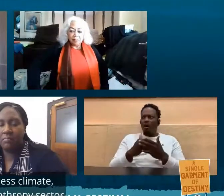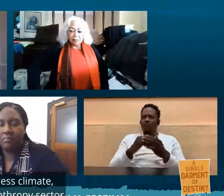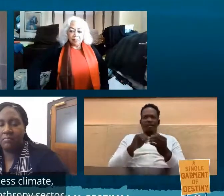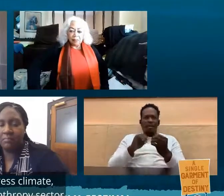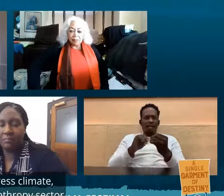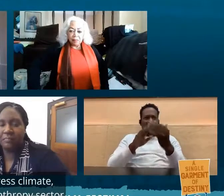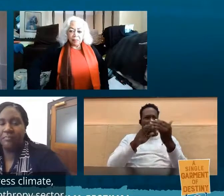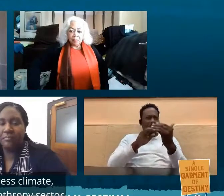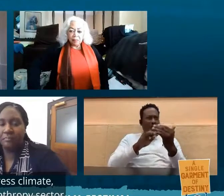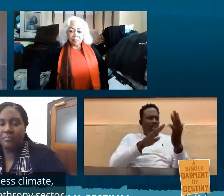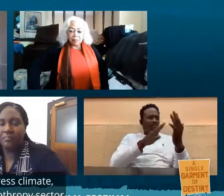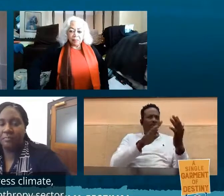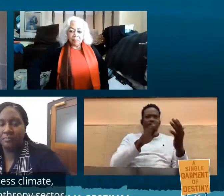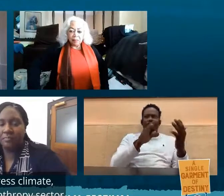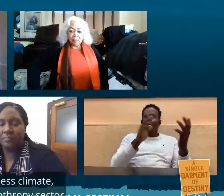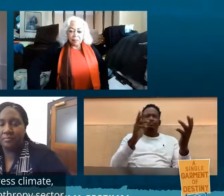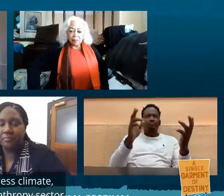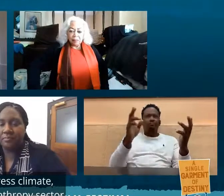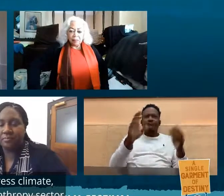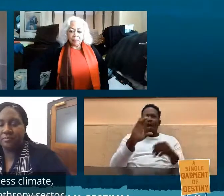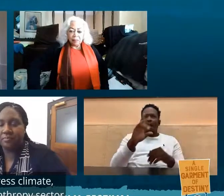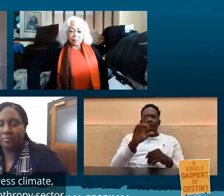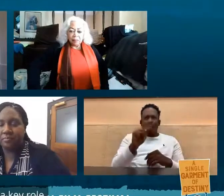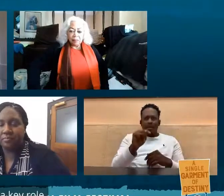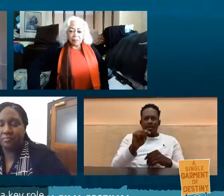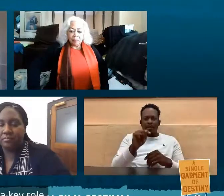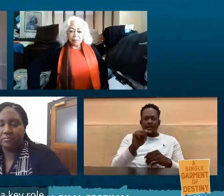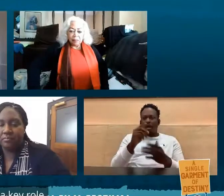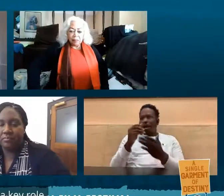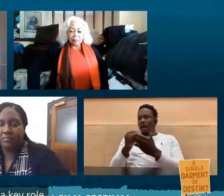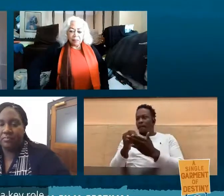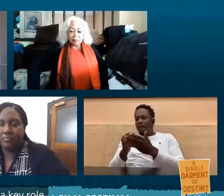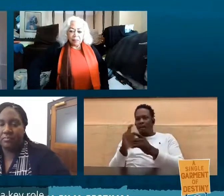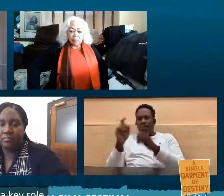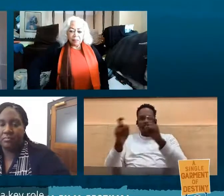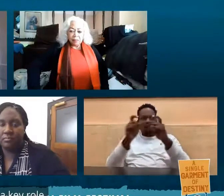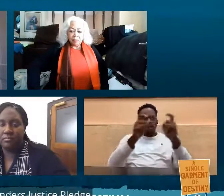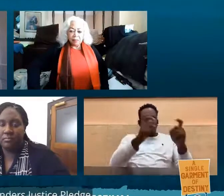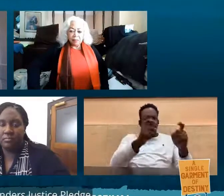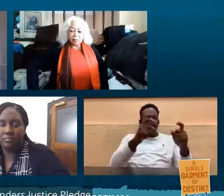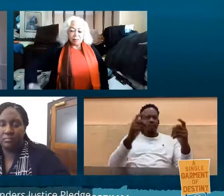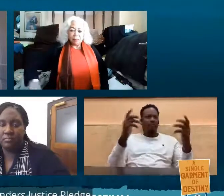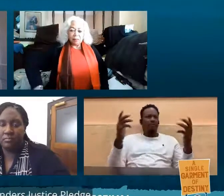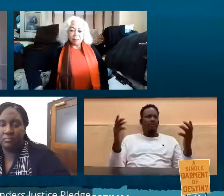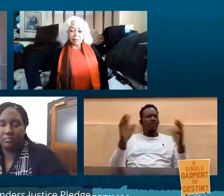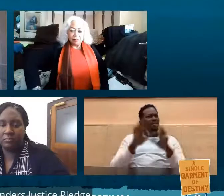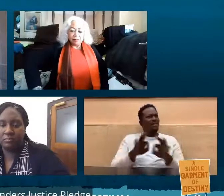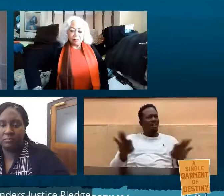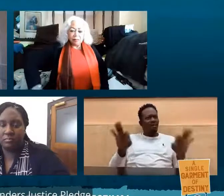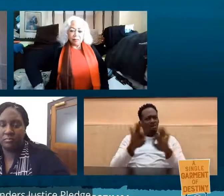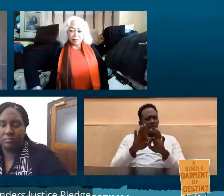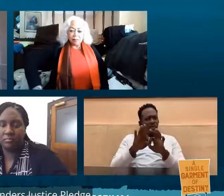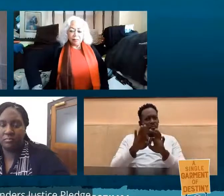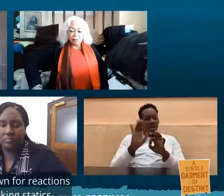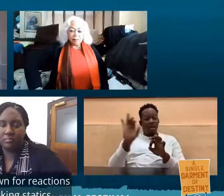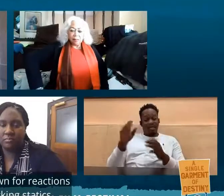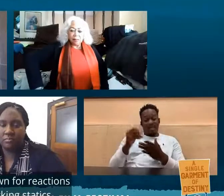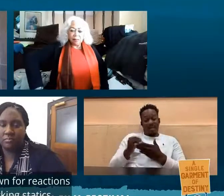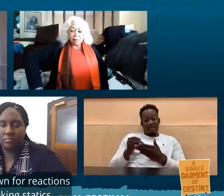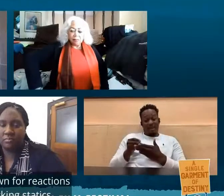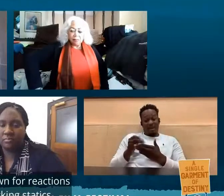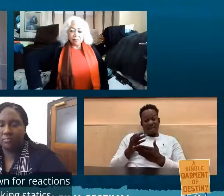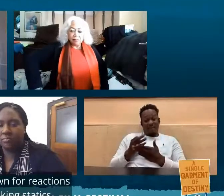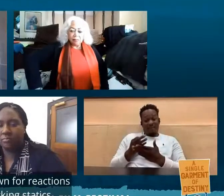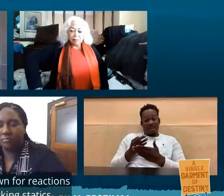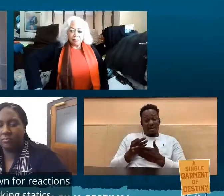to address climate, the philanthropy sector plays a key role. This Climate Funders Justice Pledge was